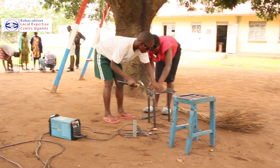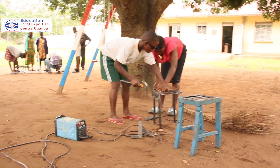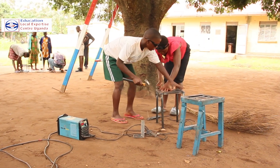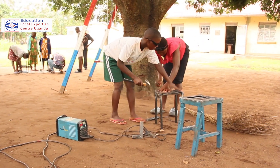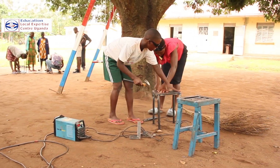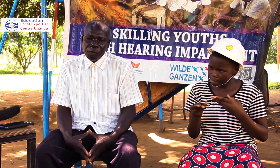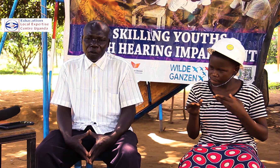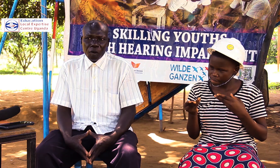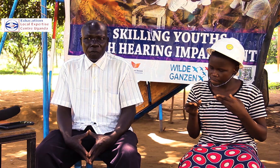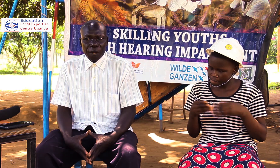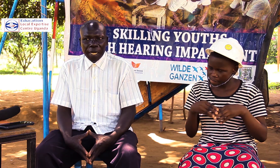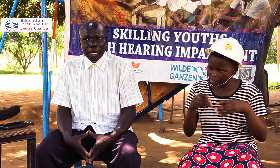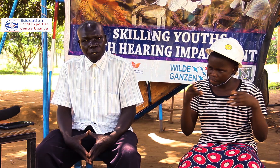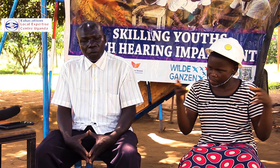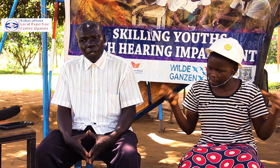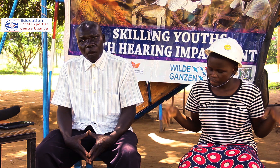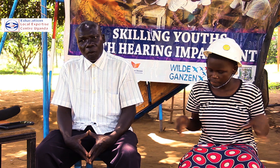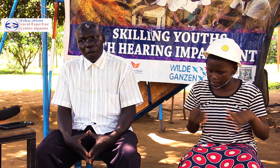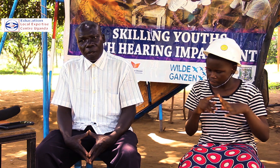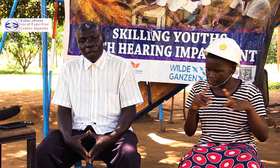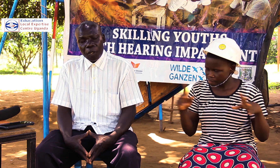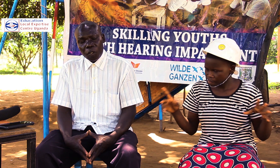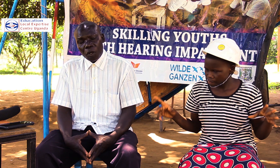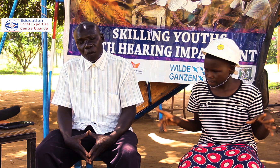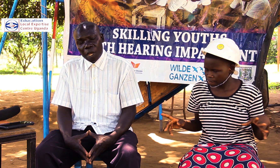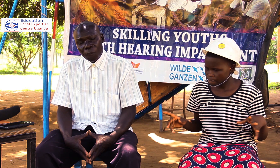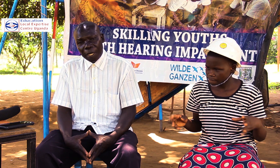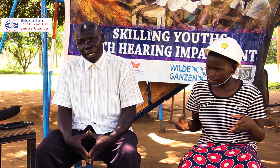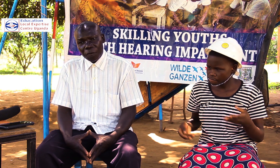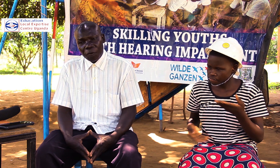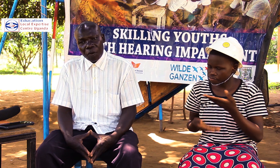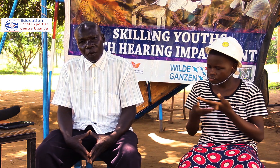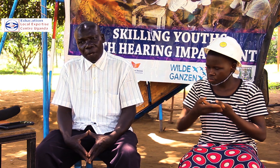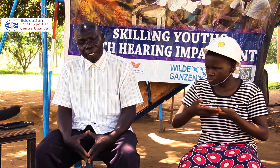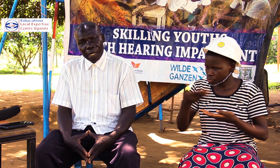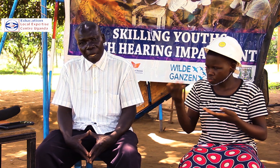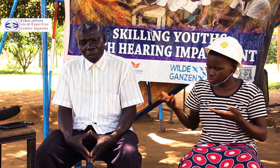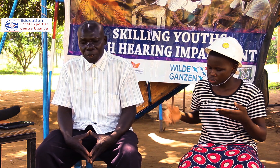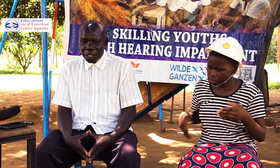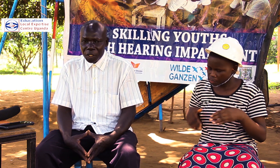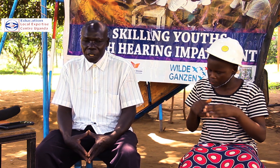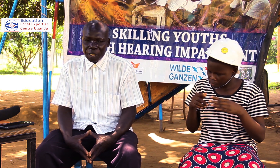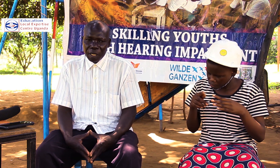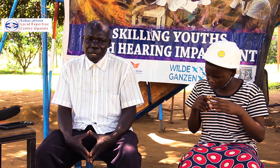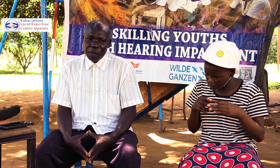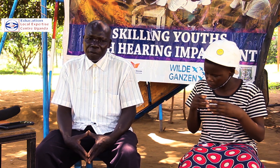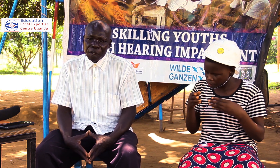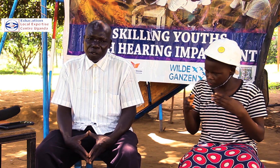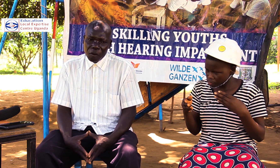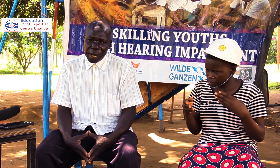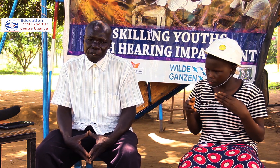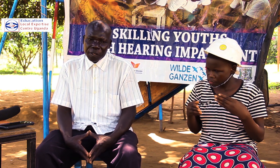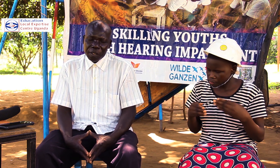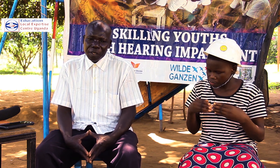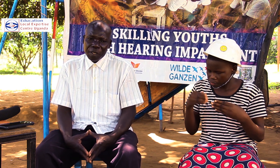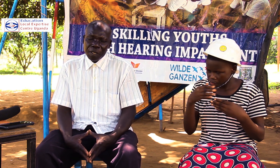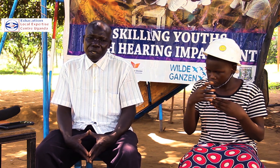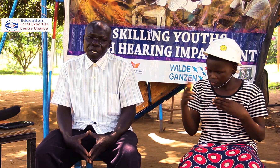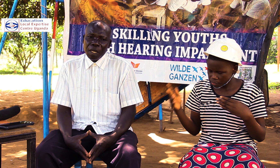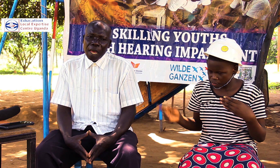Through with the effort of LHU, a local education, local expertise for connecting us with these